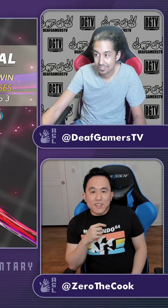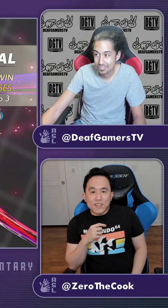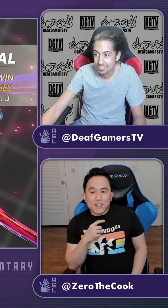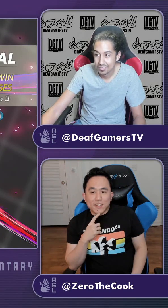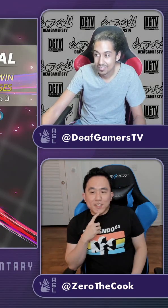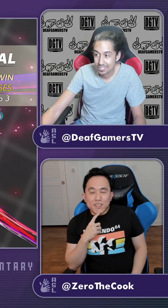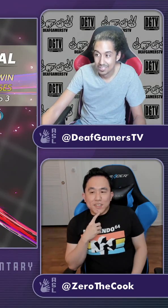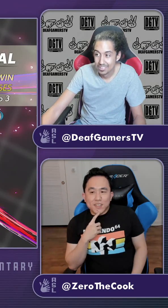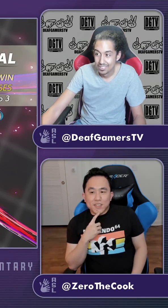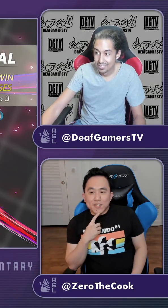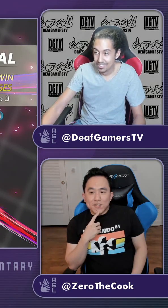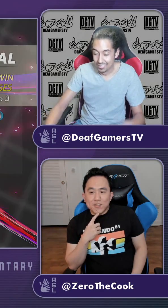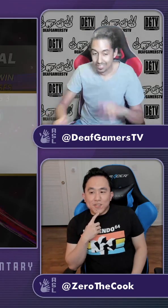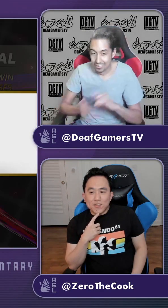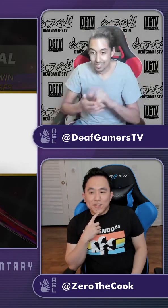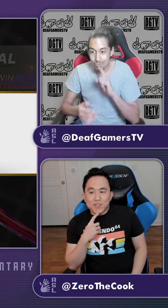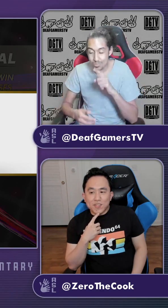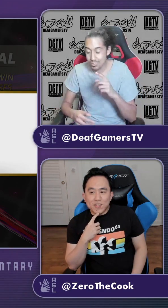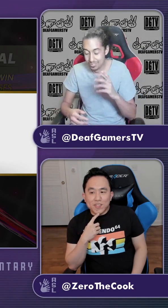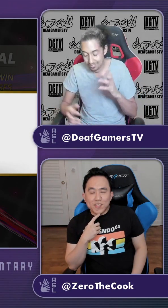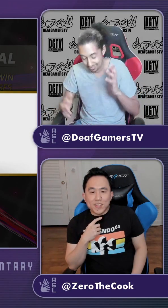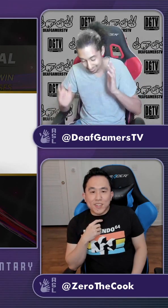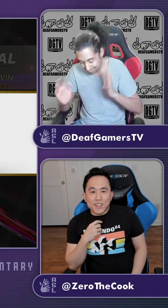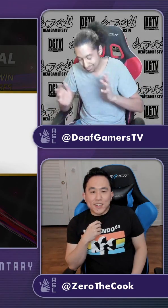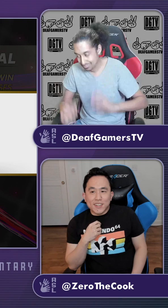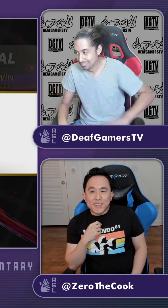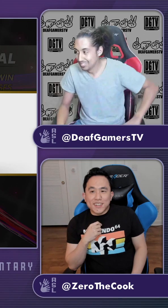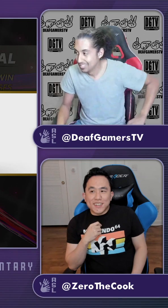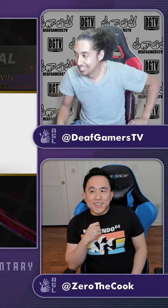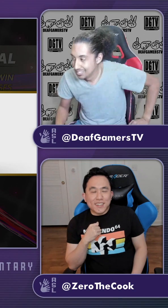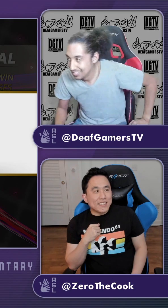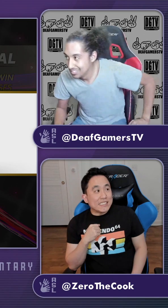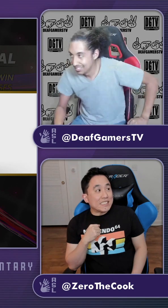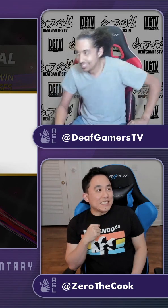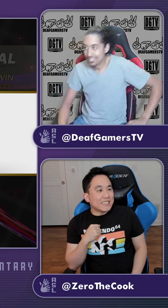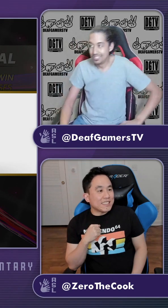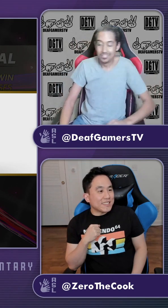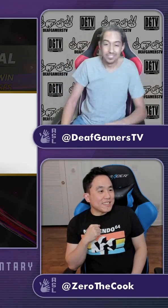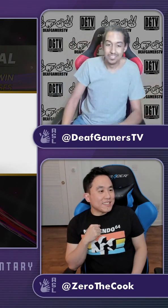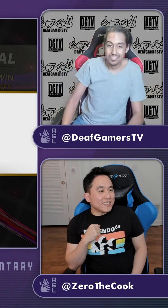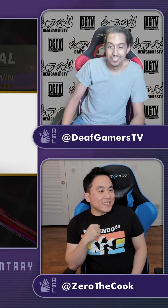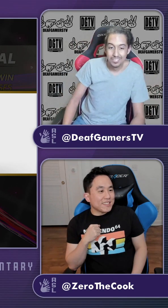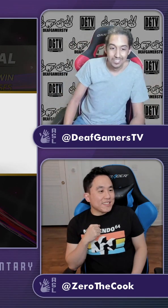frame come back when you have a cool with three frame all right back when you have a Cancellable stand medium kick